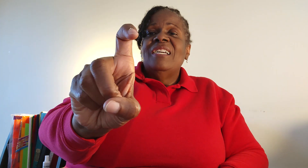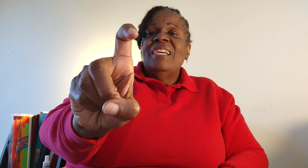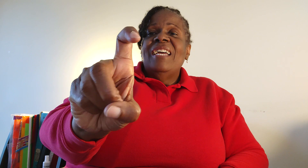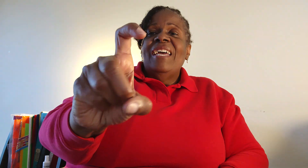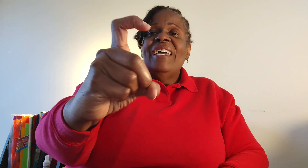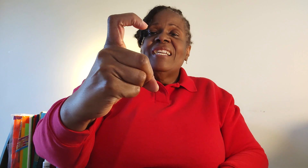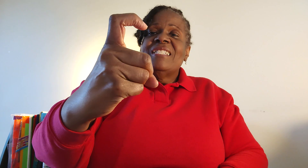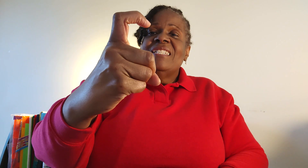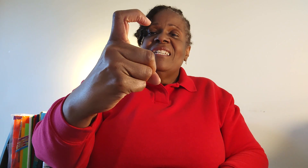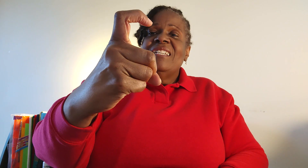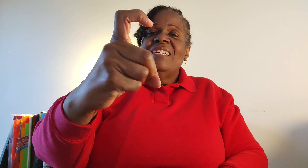X,